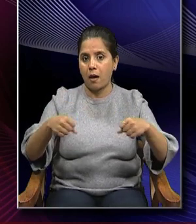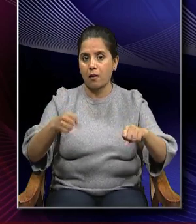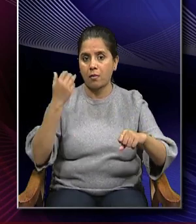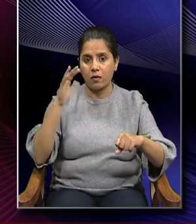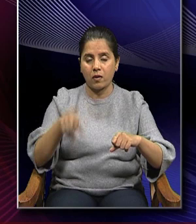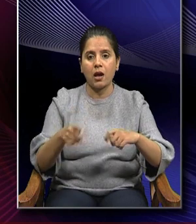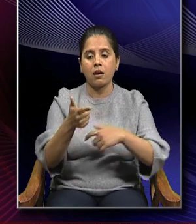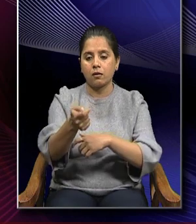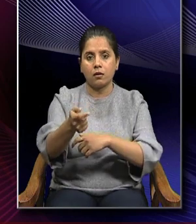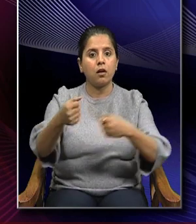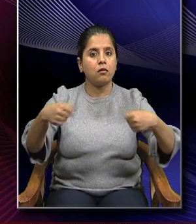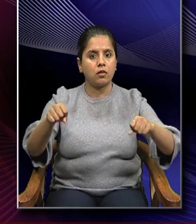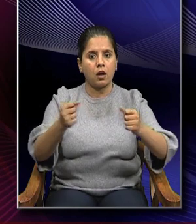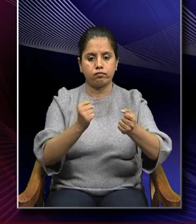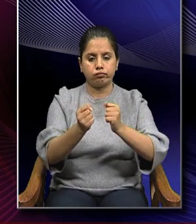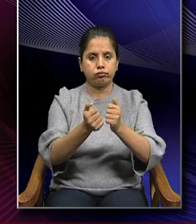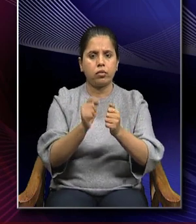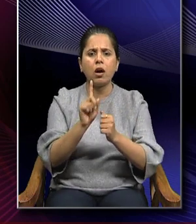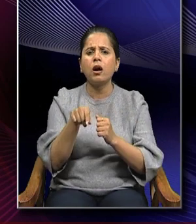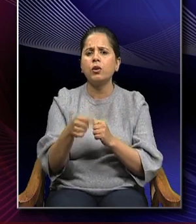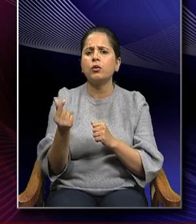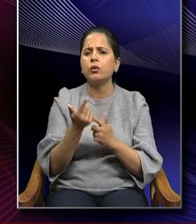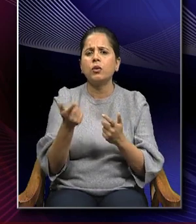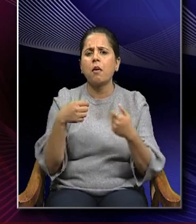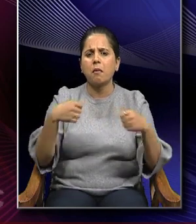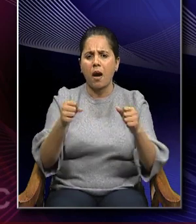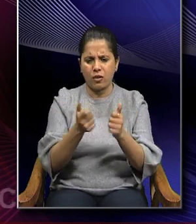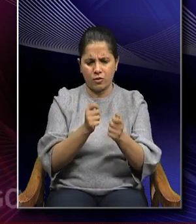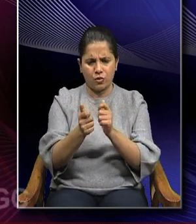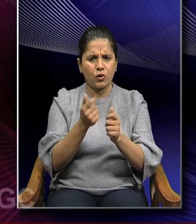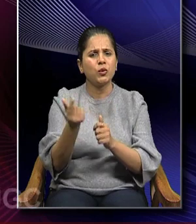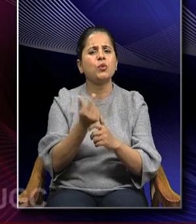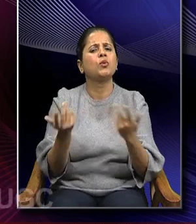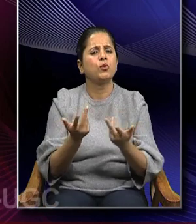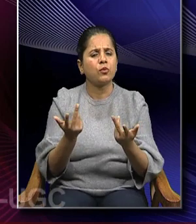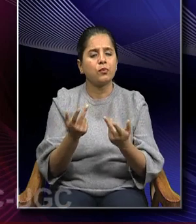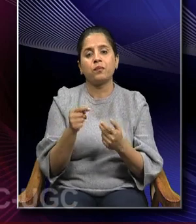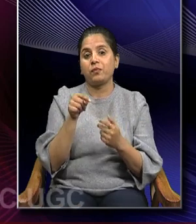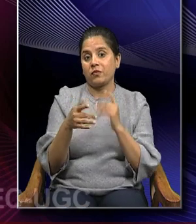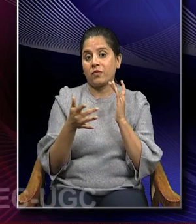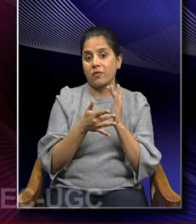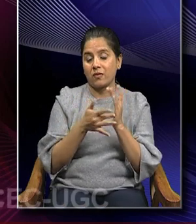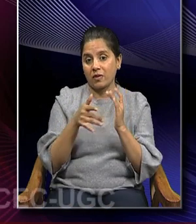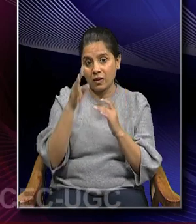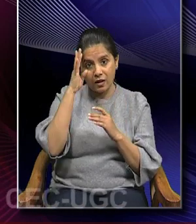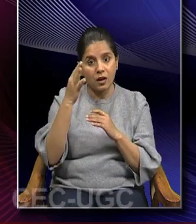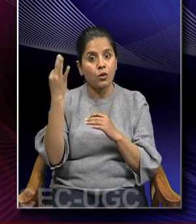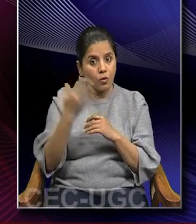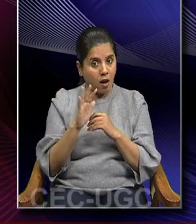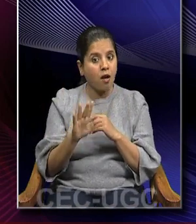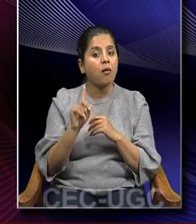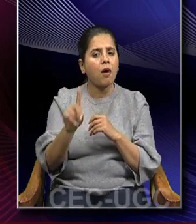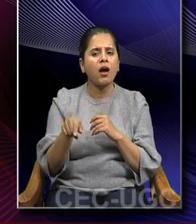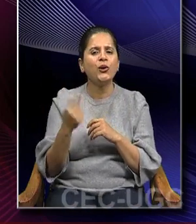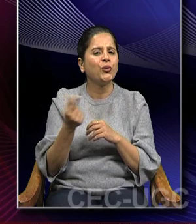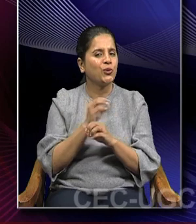running with the remote. So, remote bike, what is the use of having a bike with the remote? So, that technology, that innovation came, but that was of